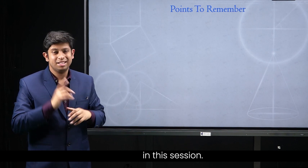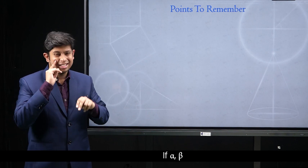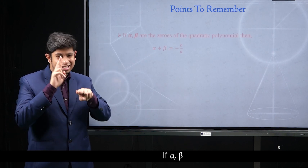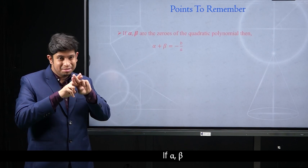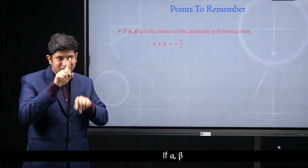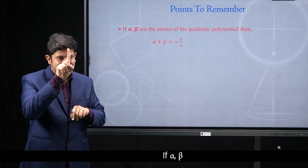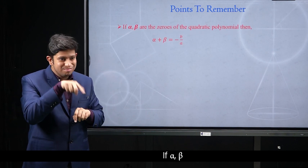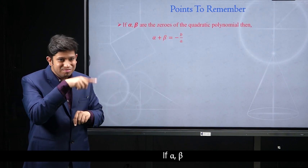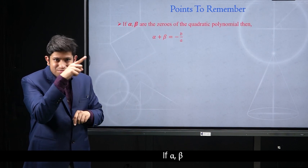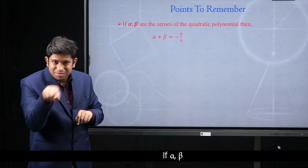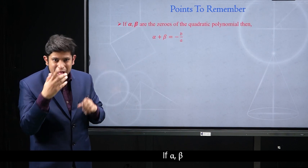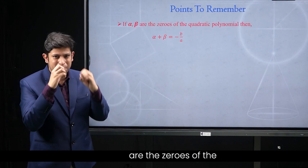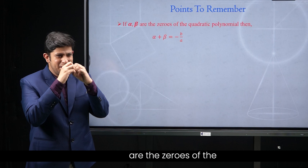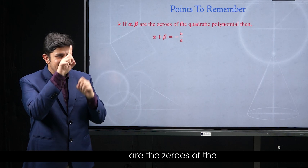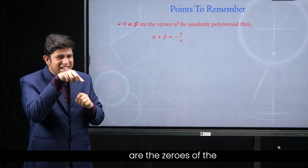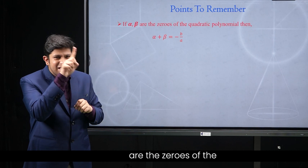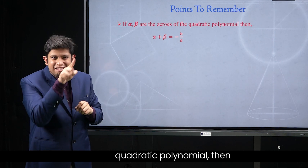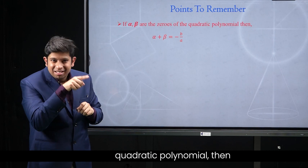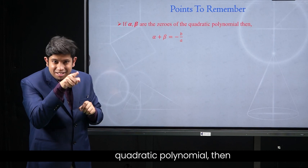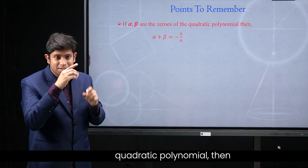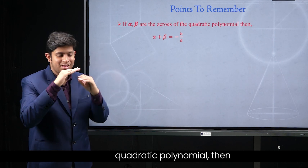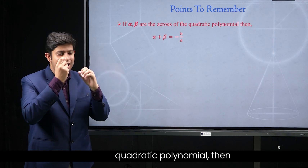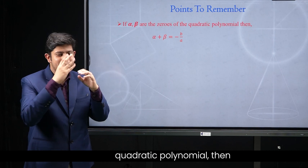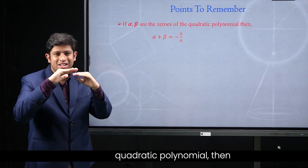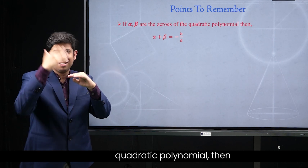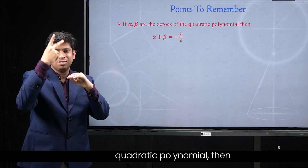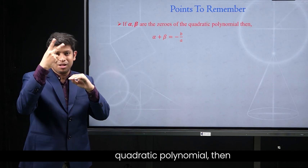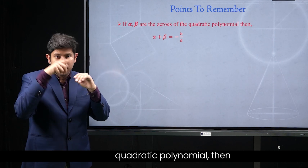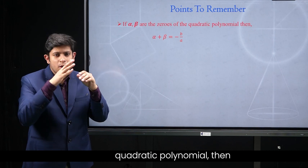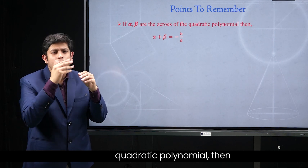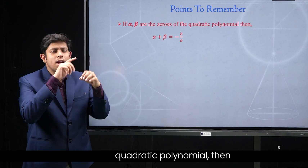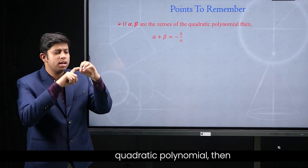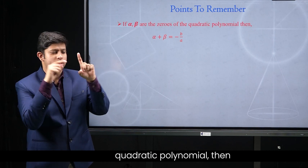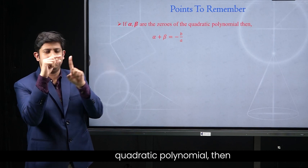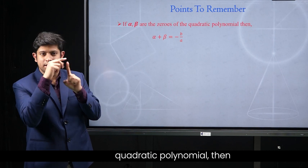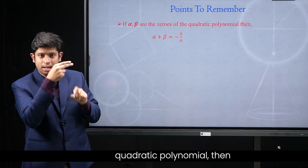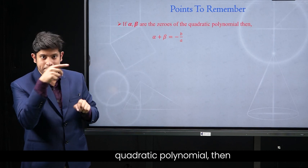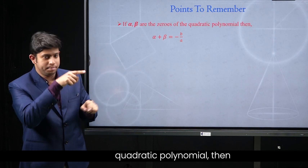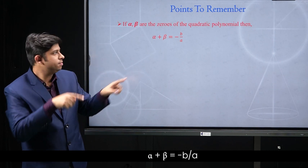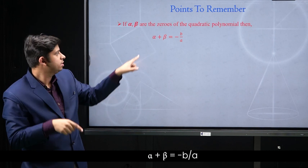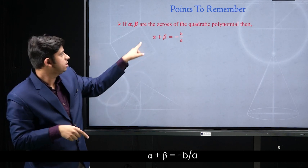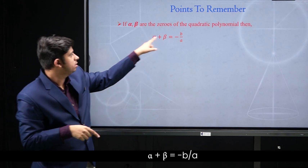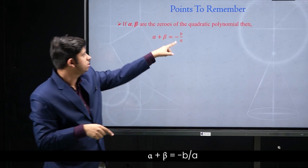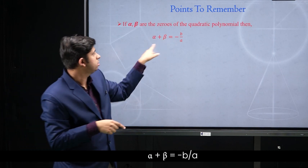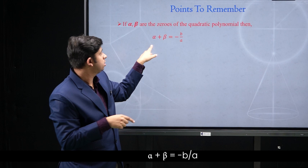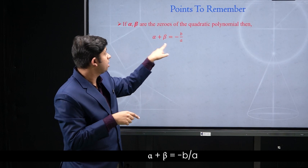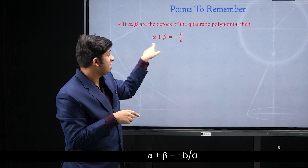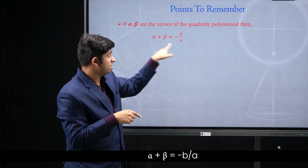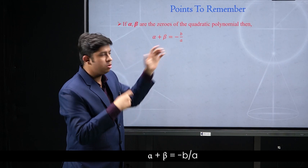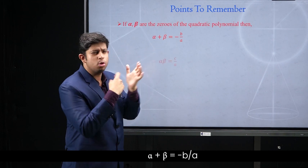If alpha comma beta are the zeros of the quadratic polynomial, then alpha plus beta is equal to minus b